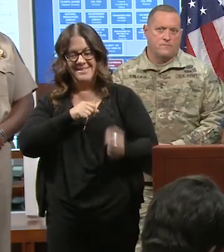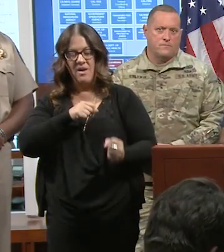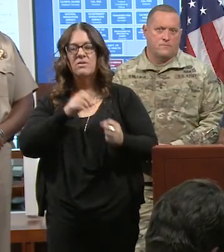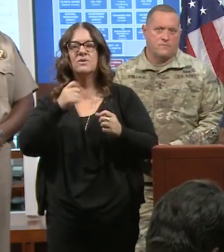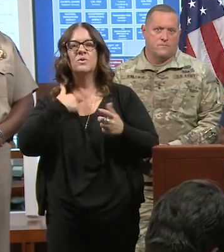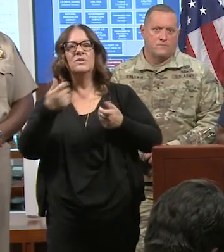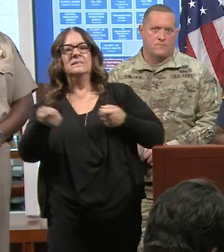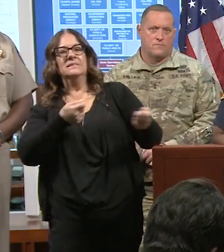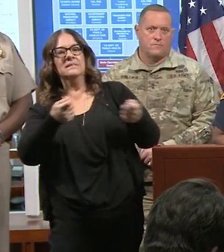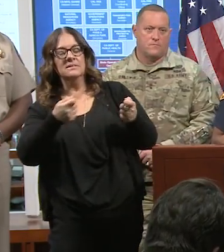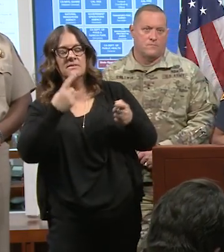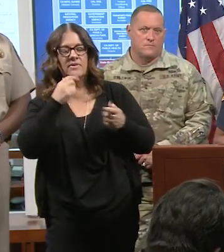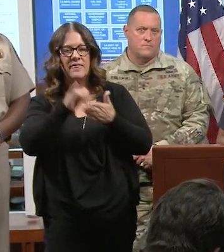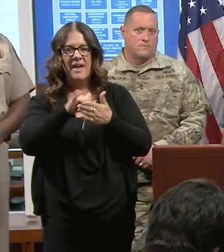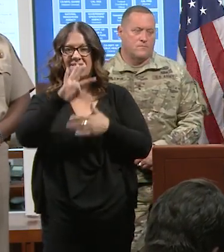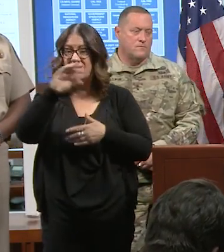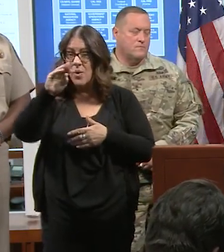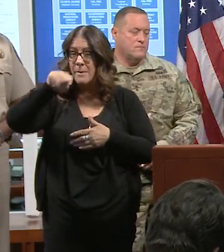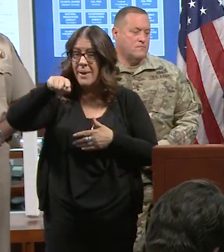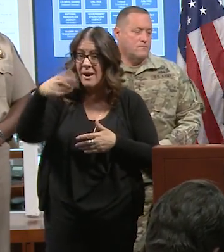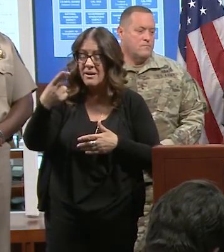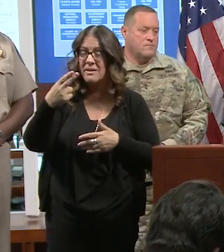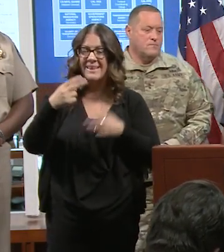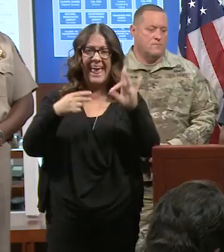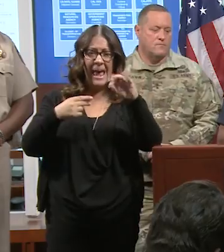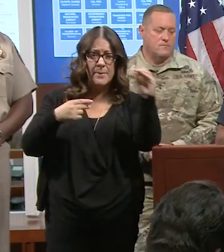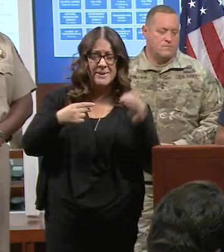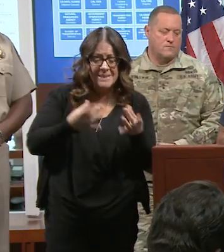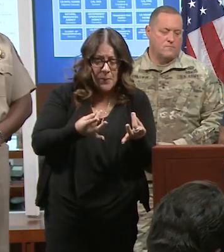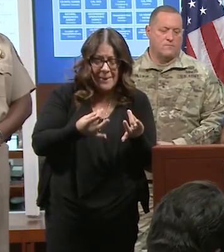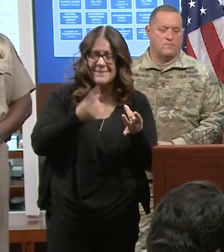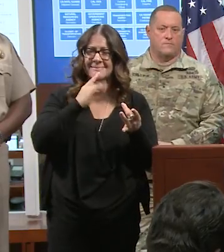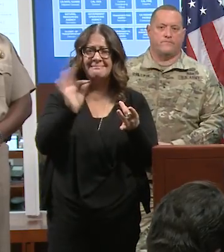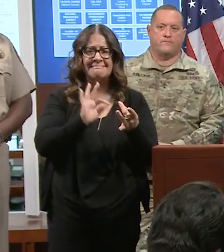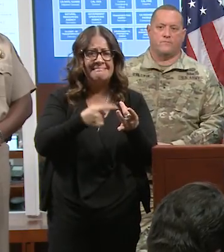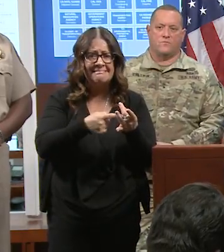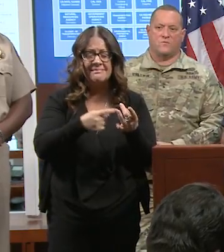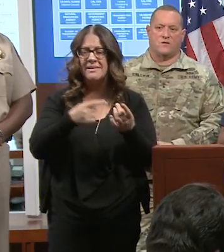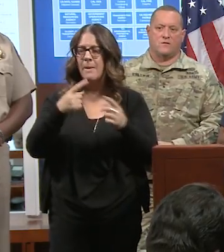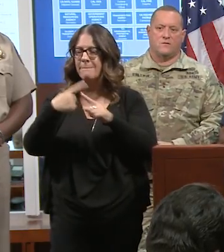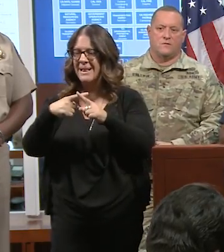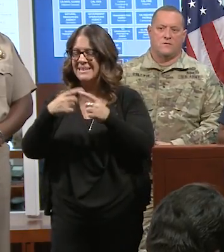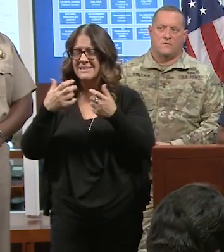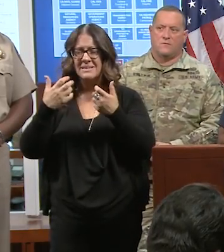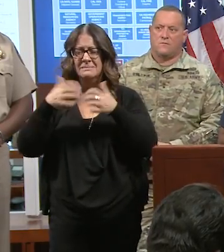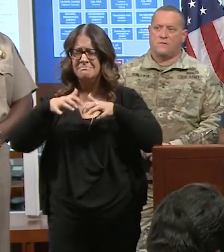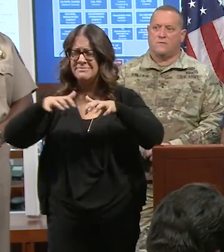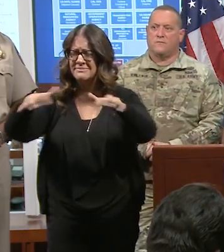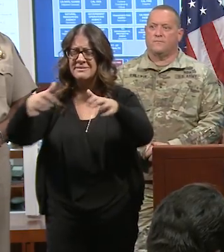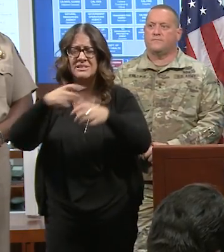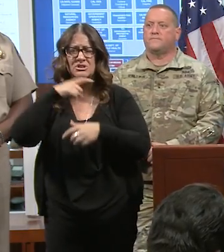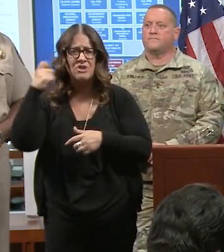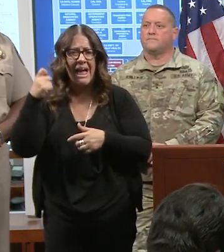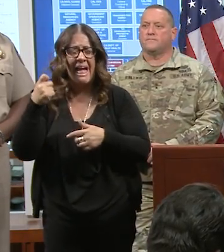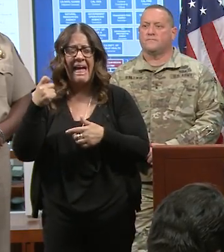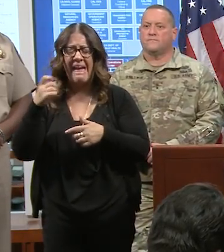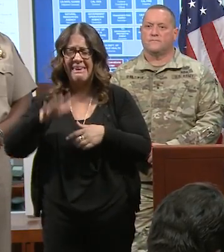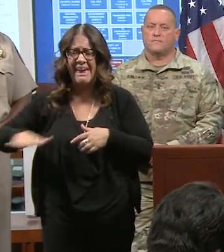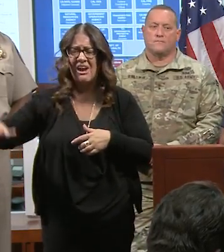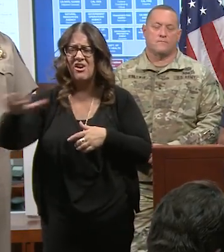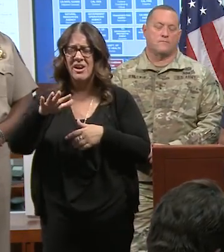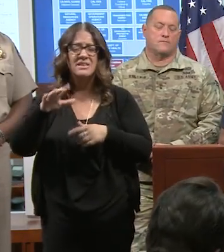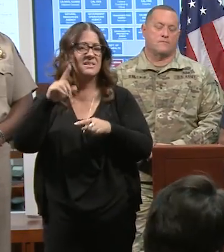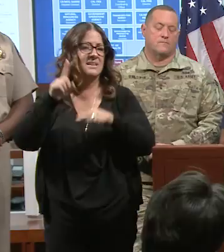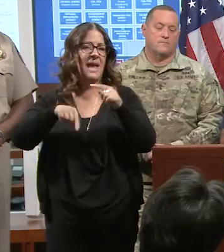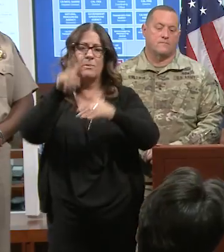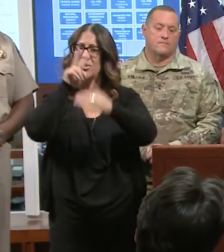But again, 40 mile an hour winds, 8% humidity, extremely dry fuel beds. These are going to be very unpredictable fires